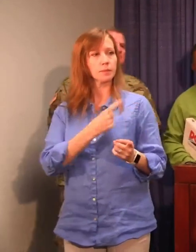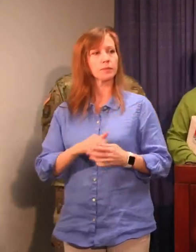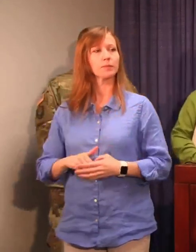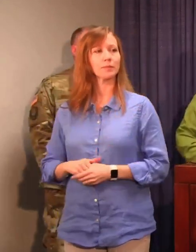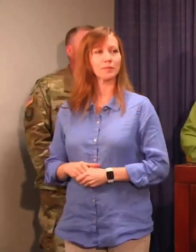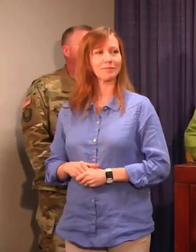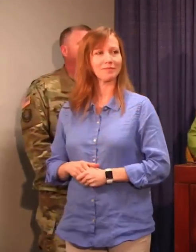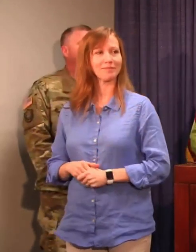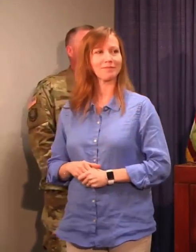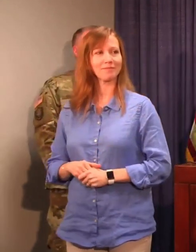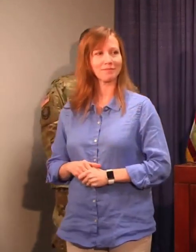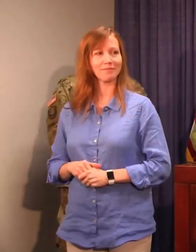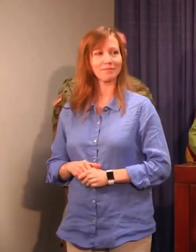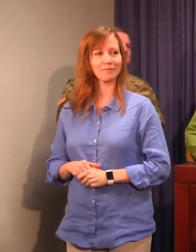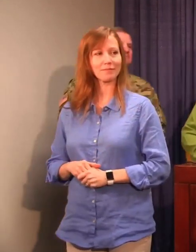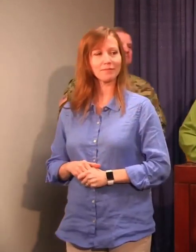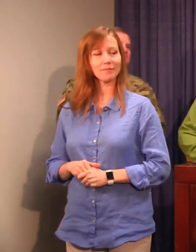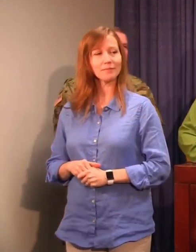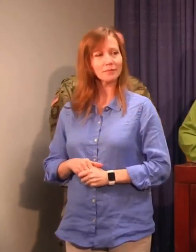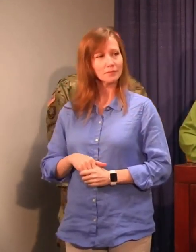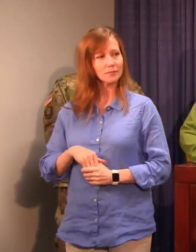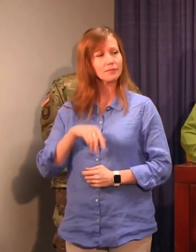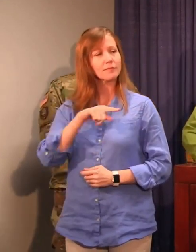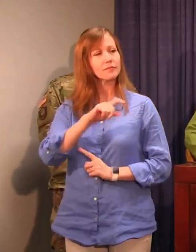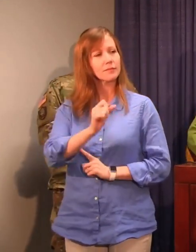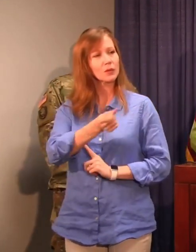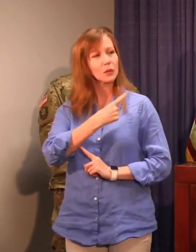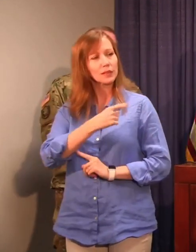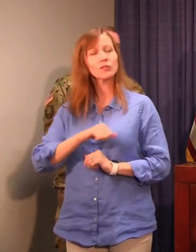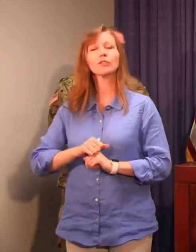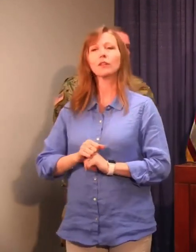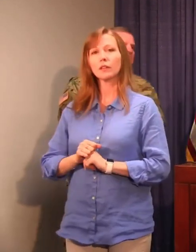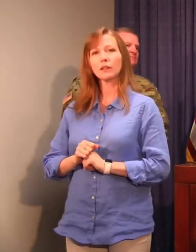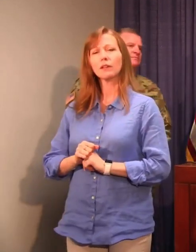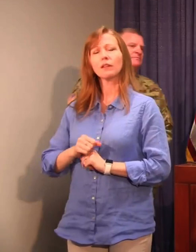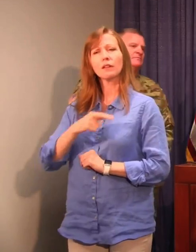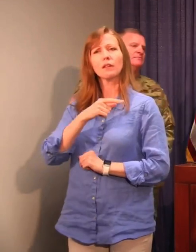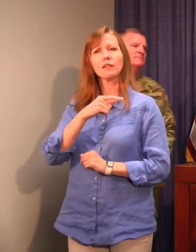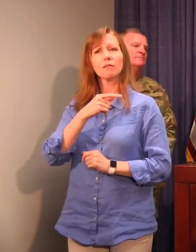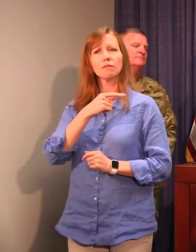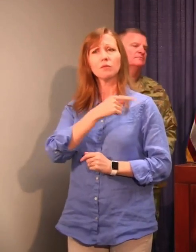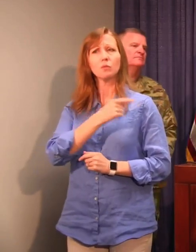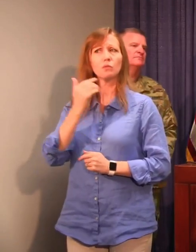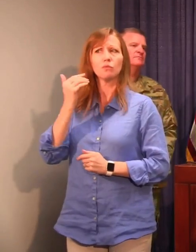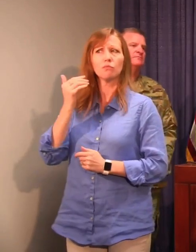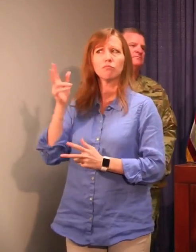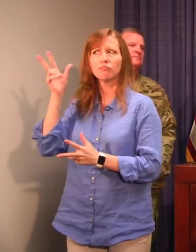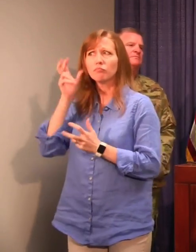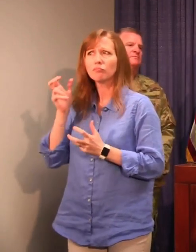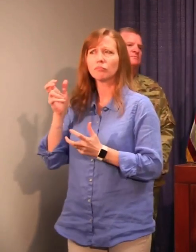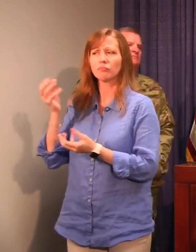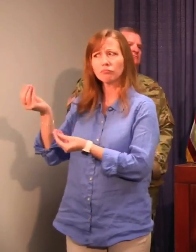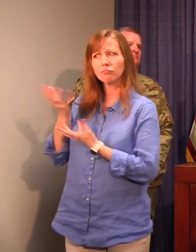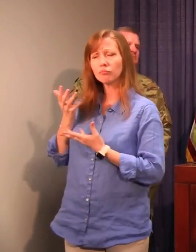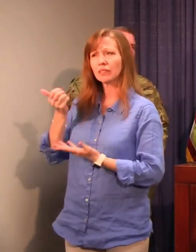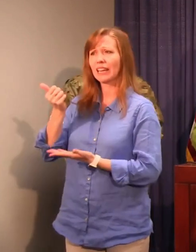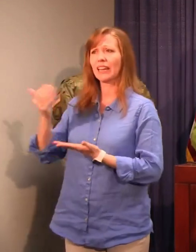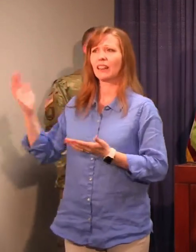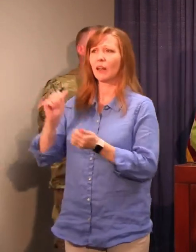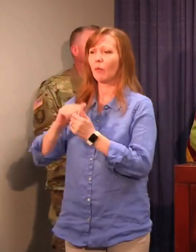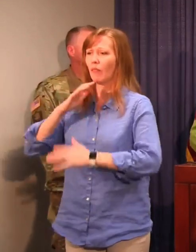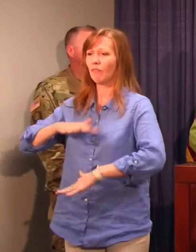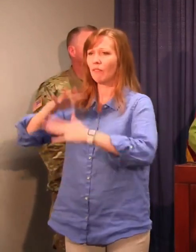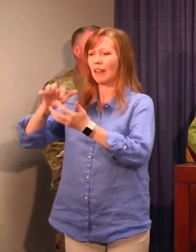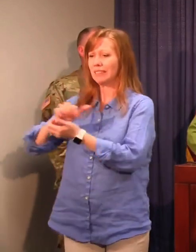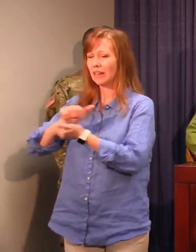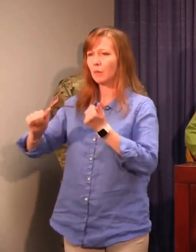Yes, I'm sorry. There you are. Sorry. Have you gotten any reports of any sort of flooding damages to homes or